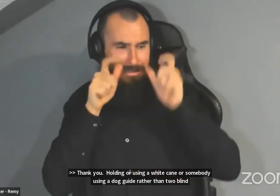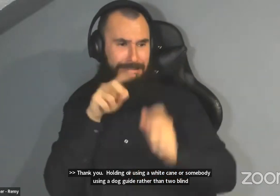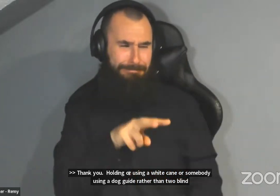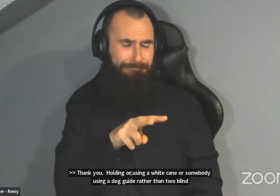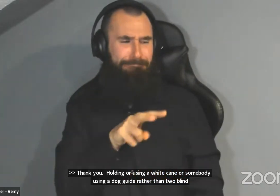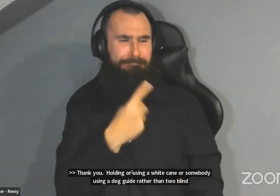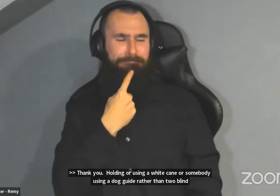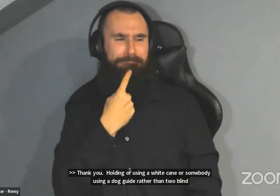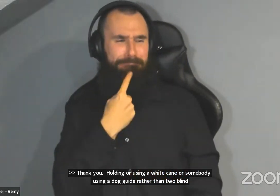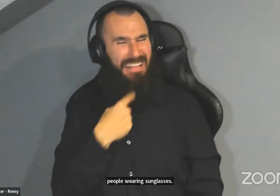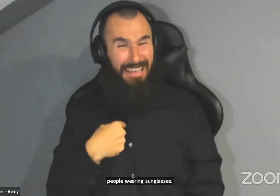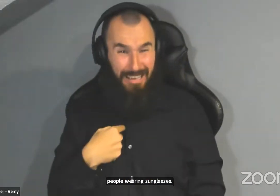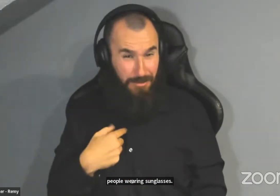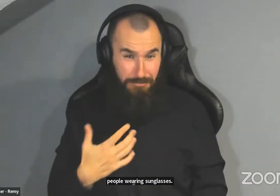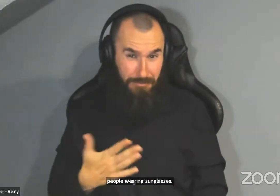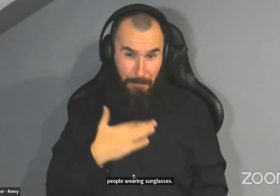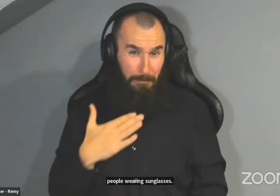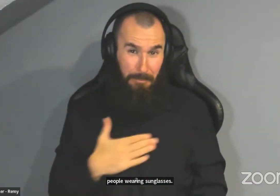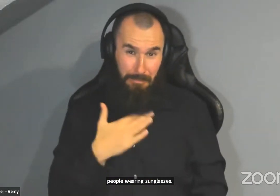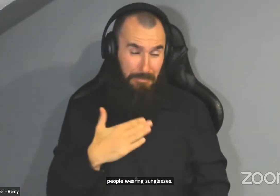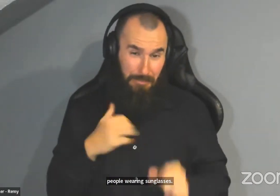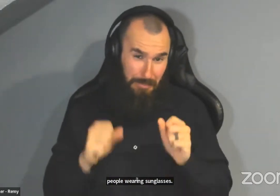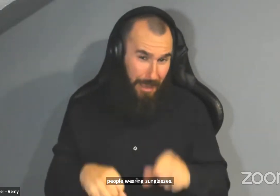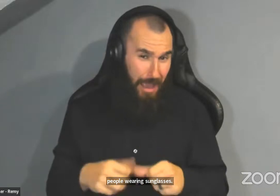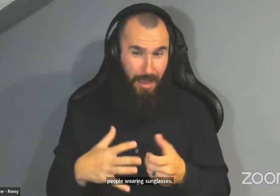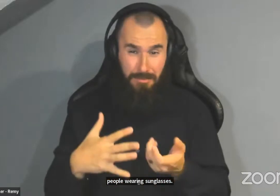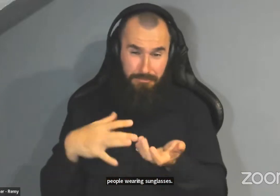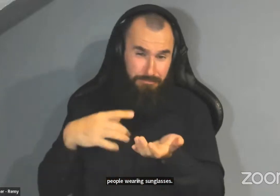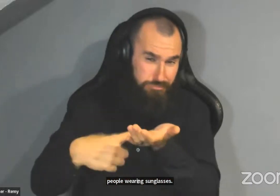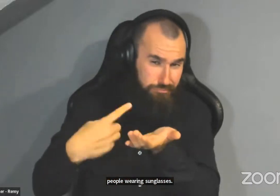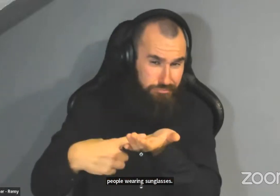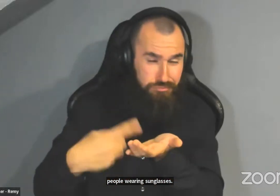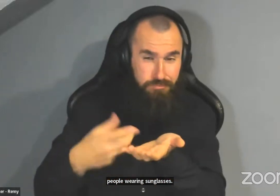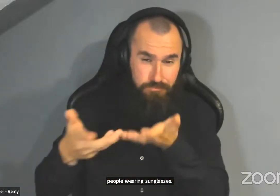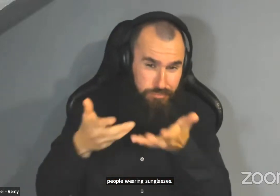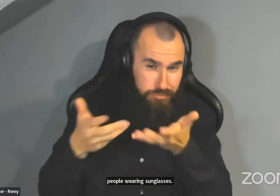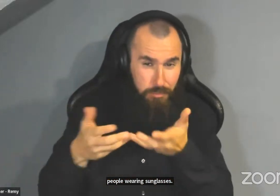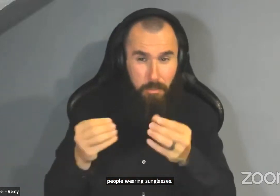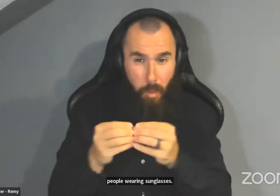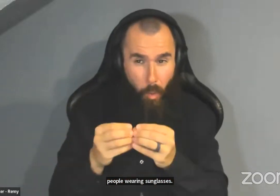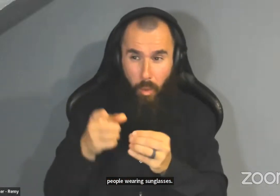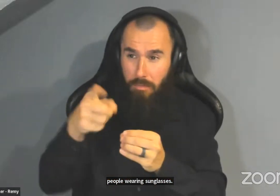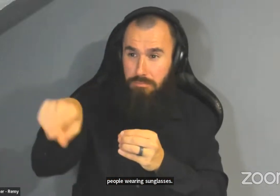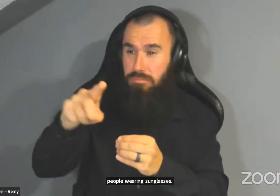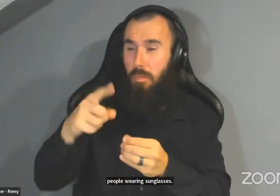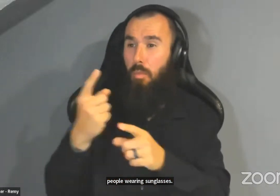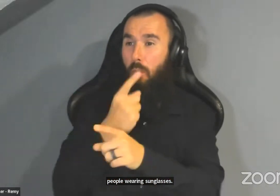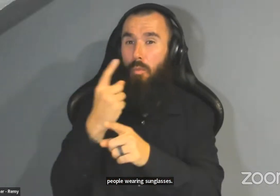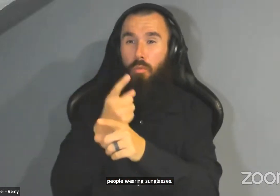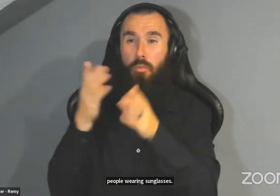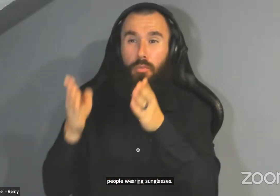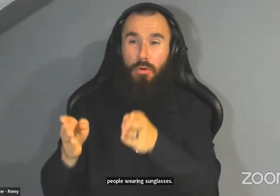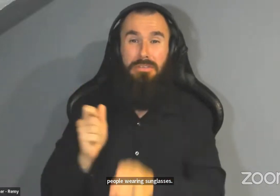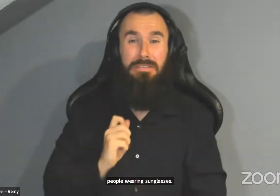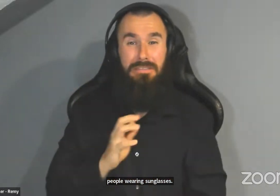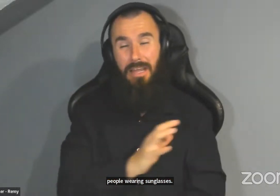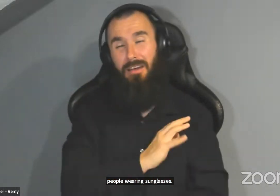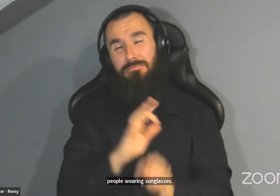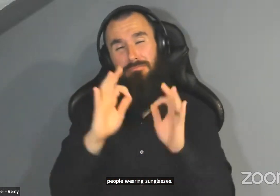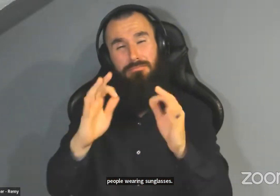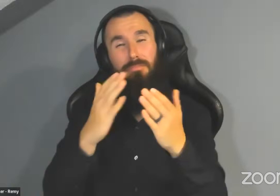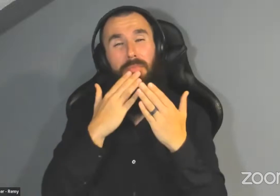And I'd be glad to discuss more with the appropriate staff. So Thank you very